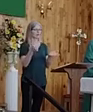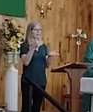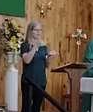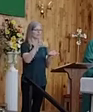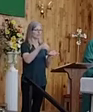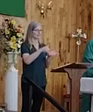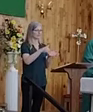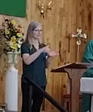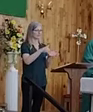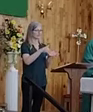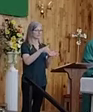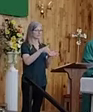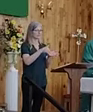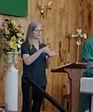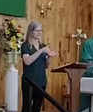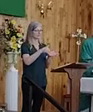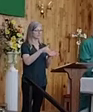until you come